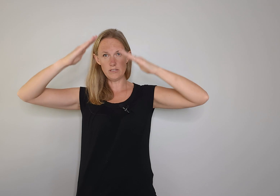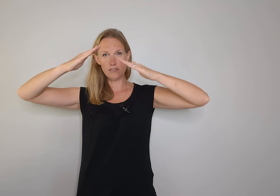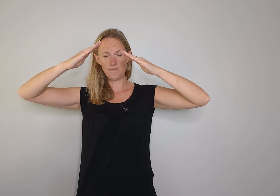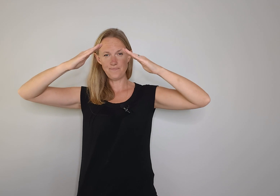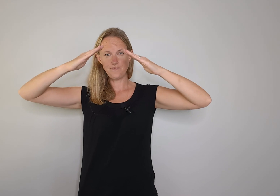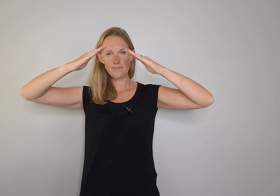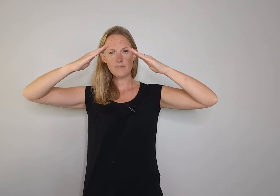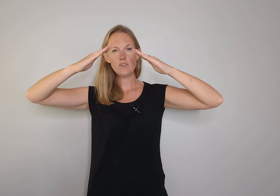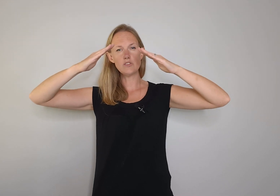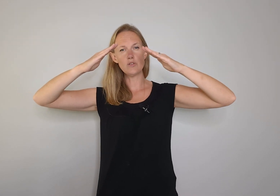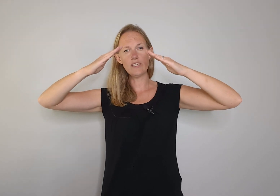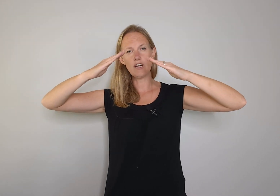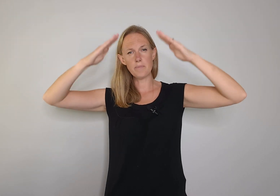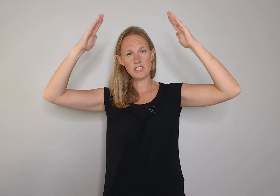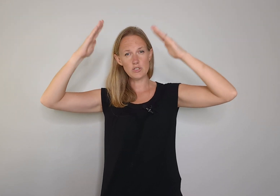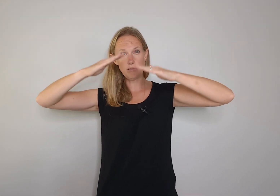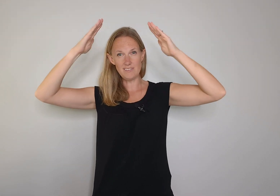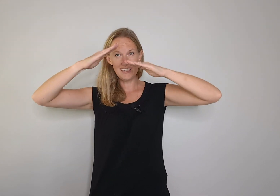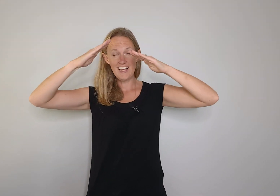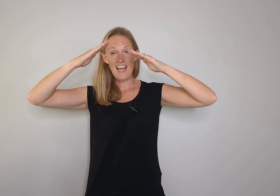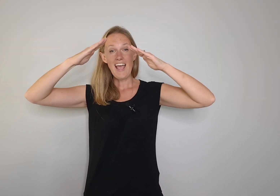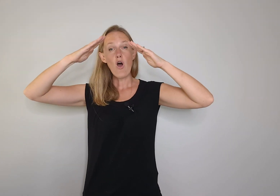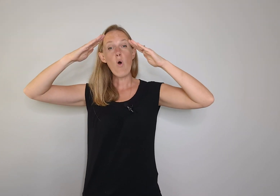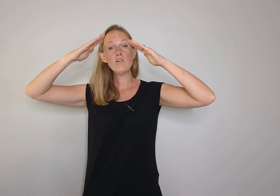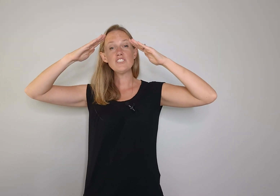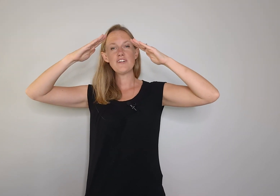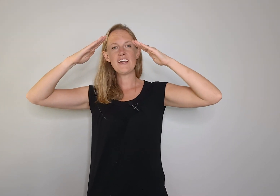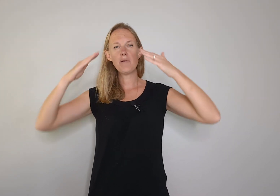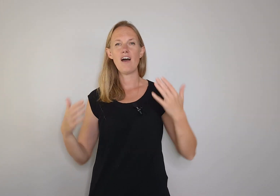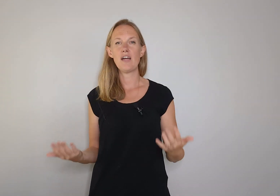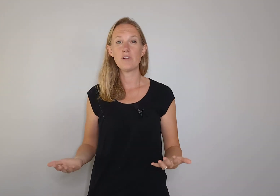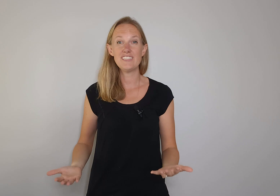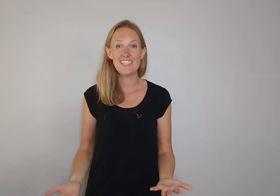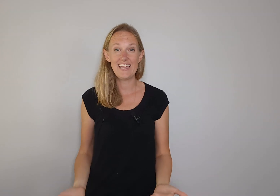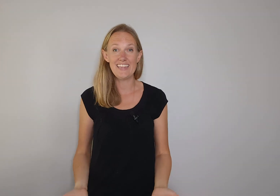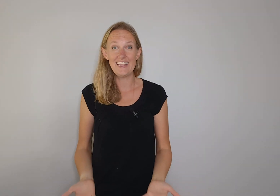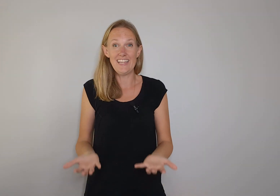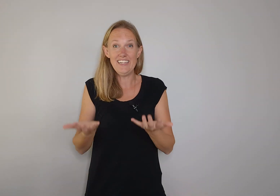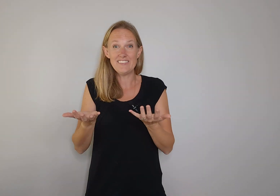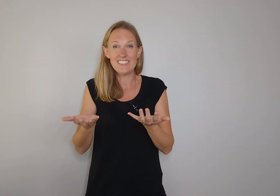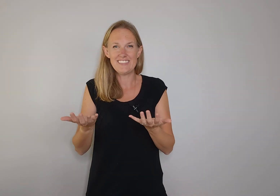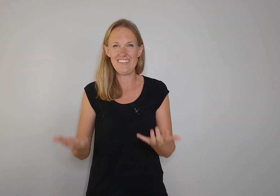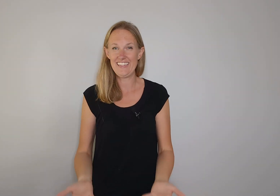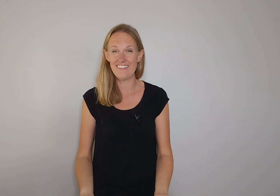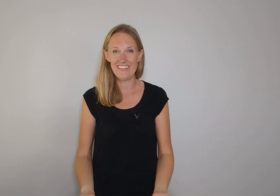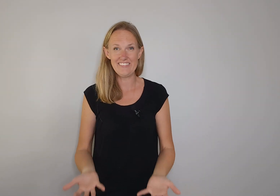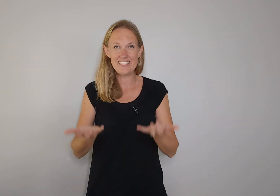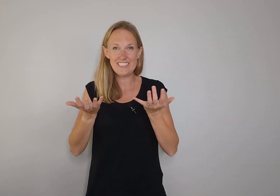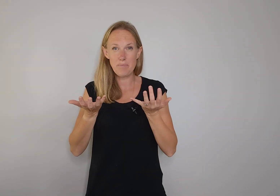troubled. Don't let your heart be troubled. Hold your head up high. We're going to say lift. So like you're lifting